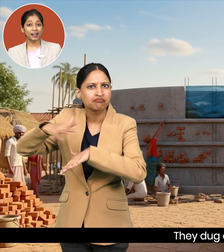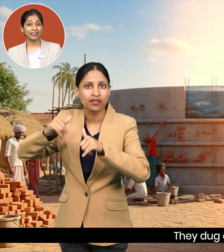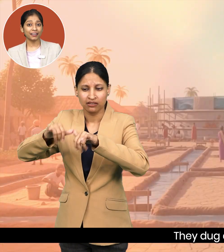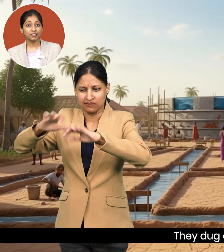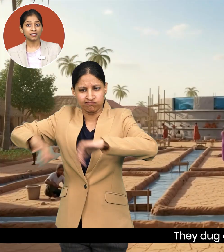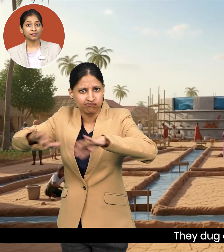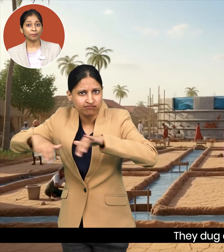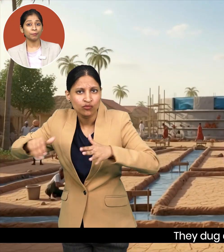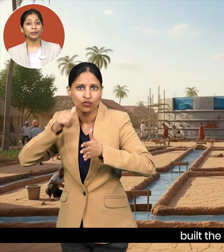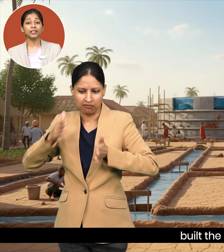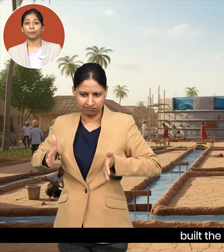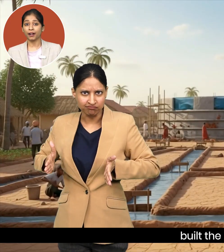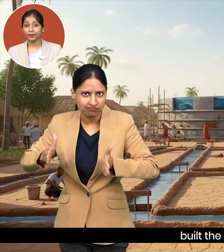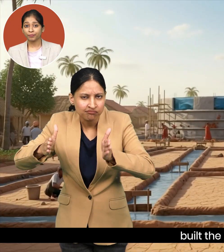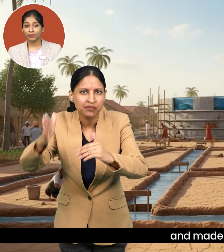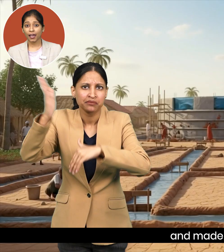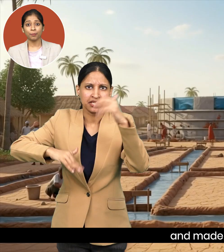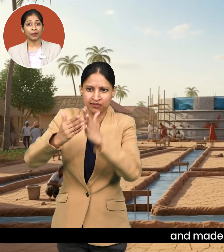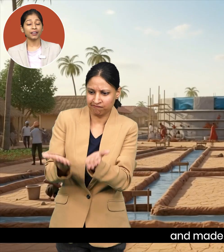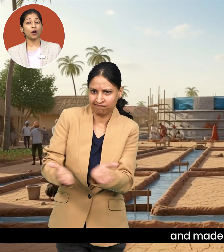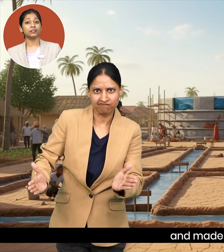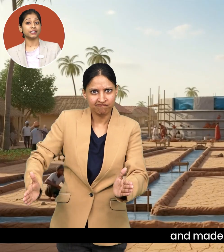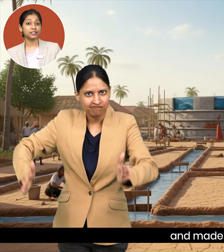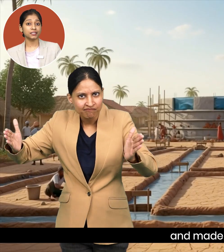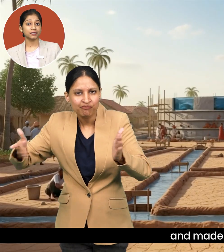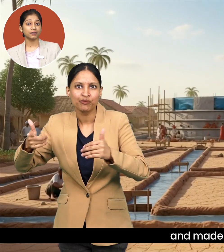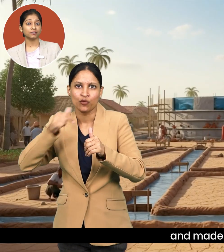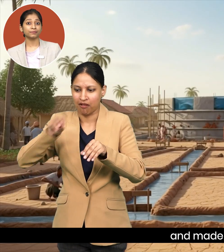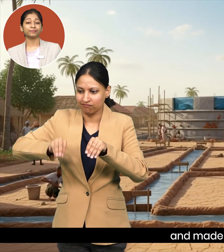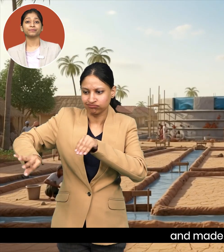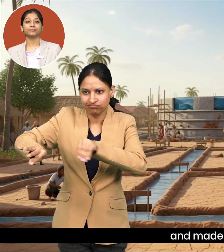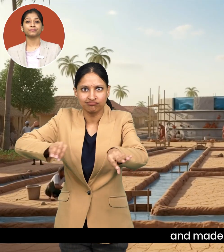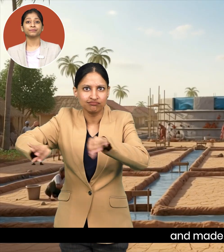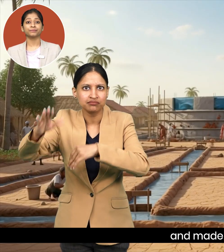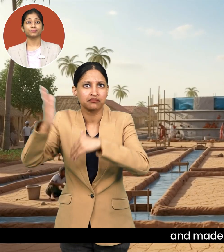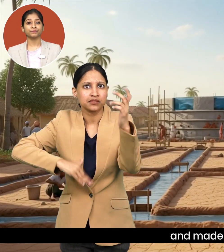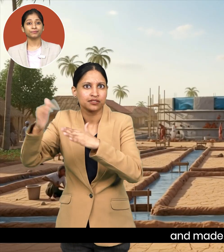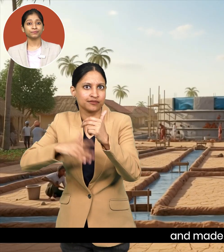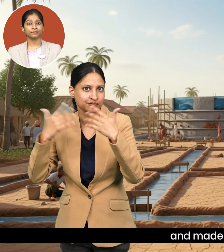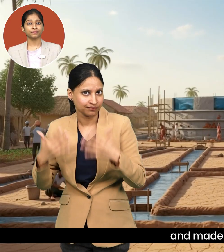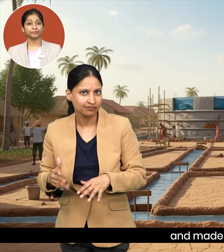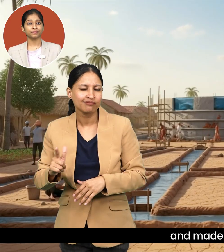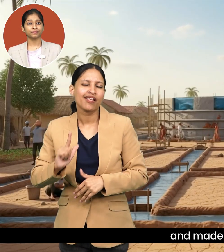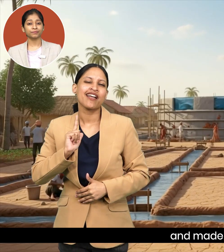They dug canals, built a bund, and made outlets.